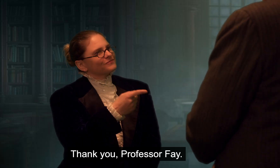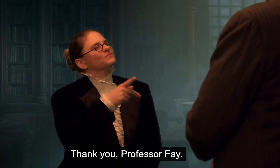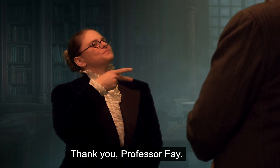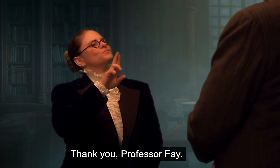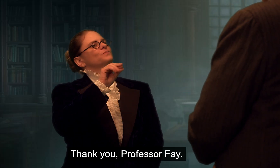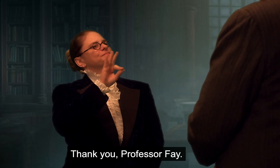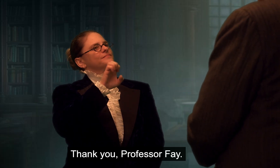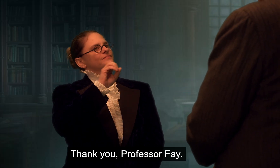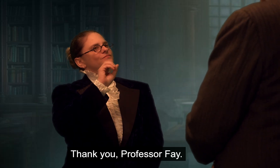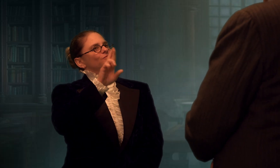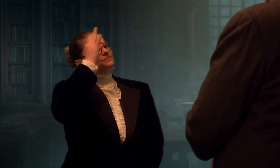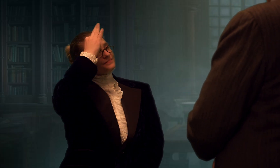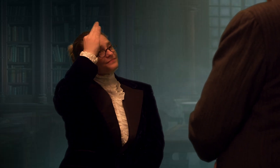Thank you, Professor Fay.